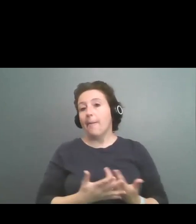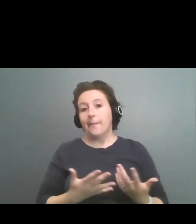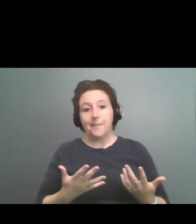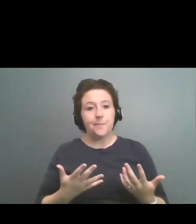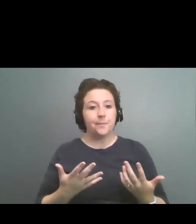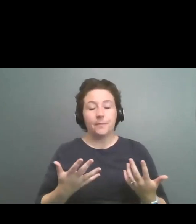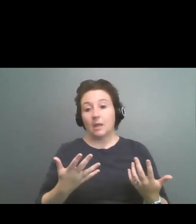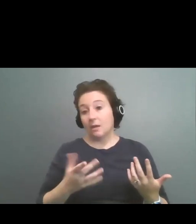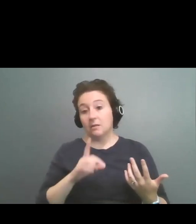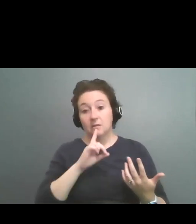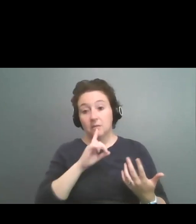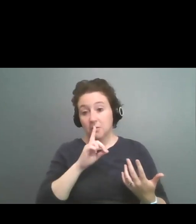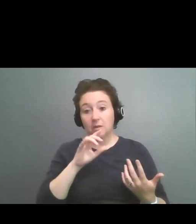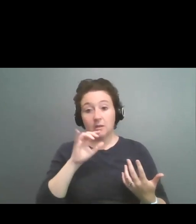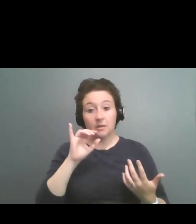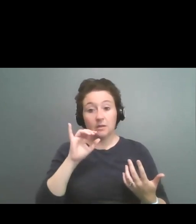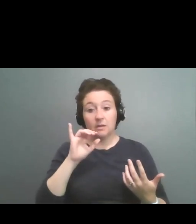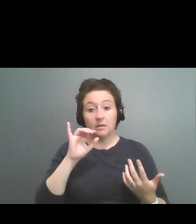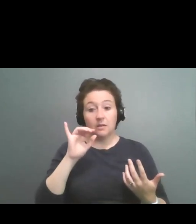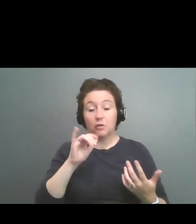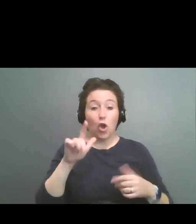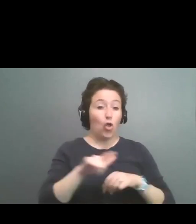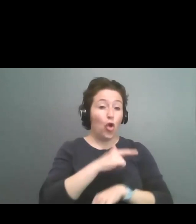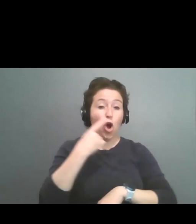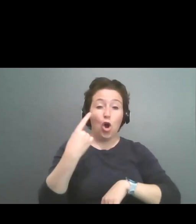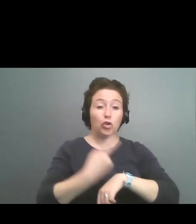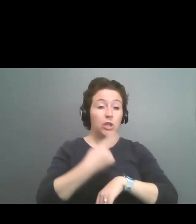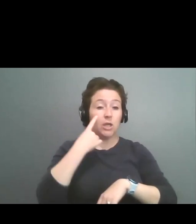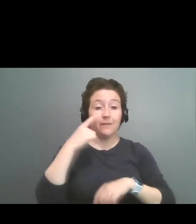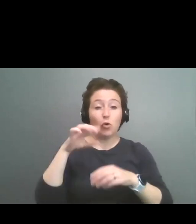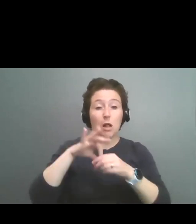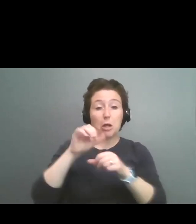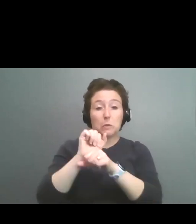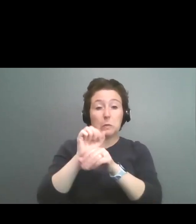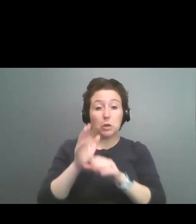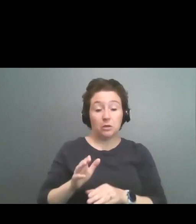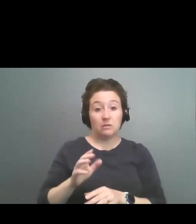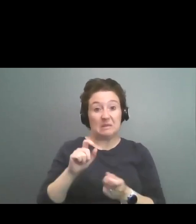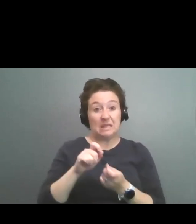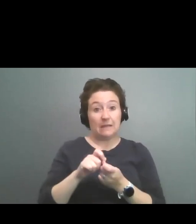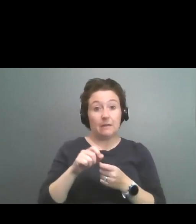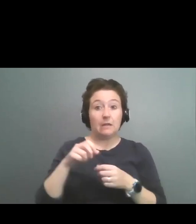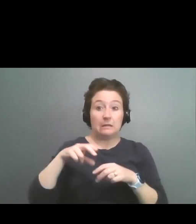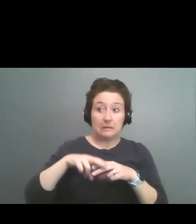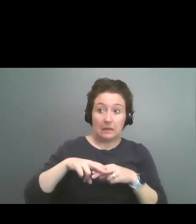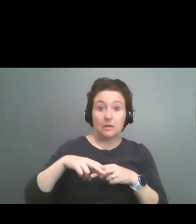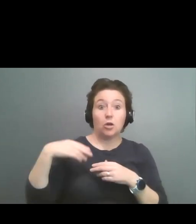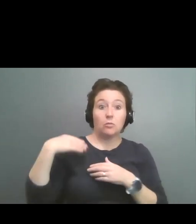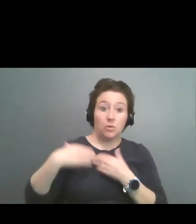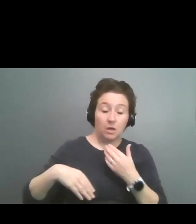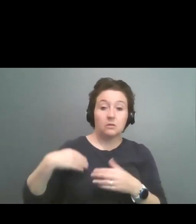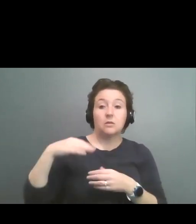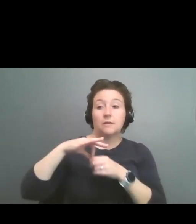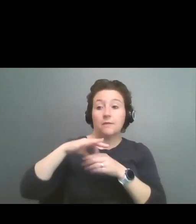It's a long day for the election judges, especially sitting there, processing voter after